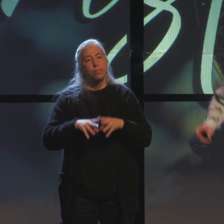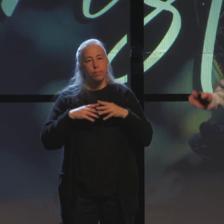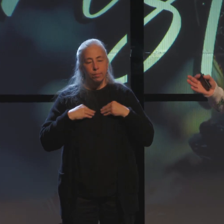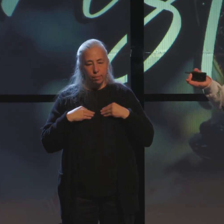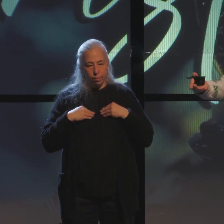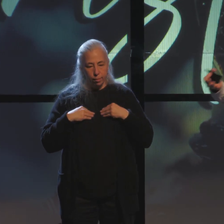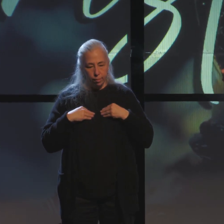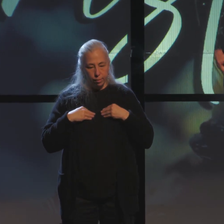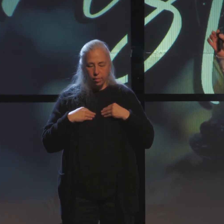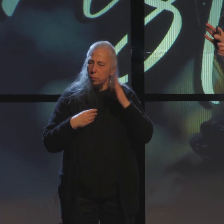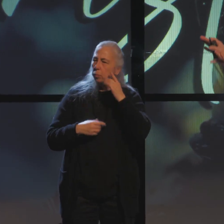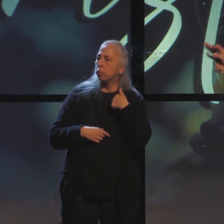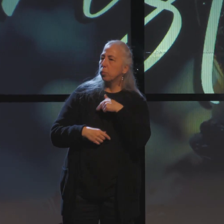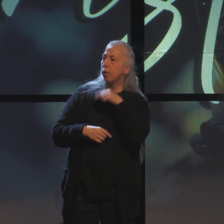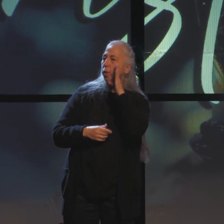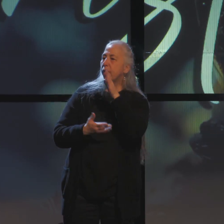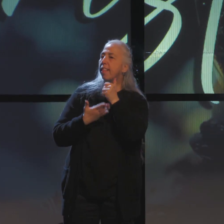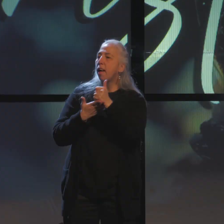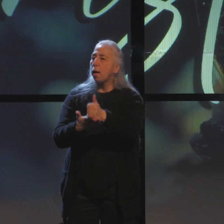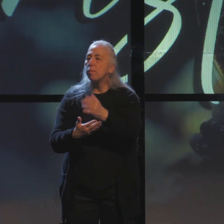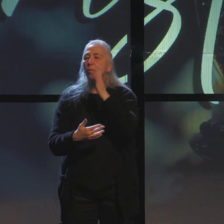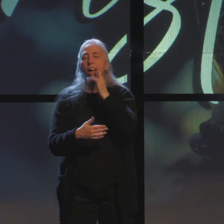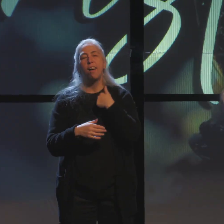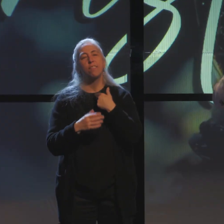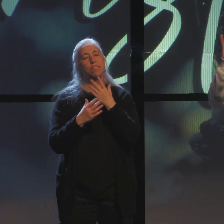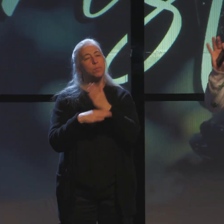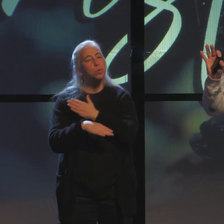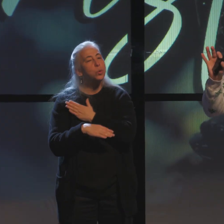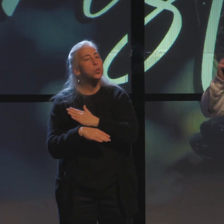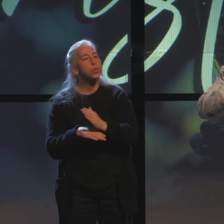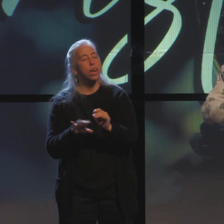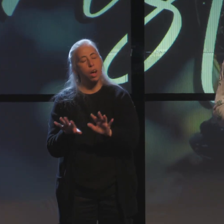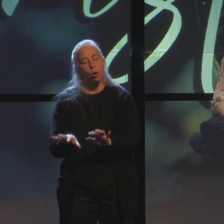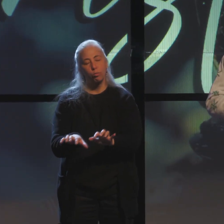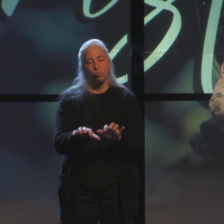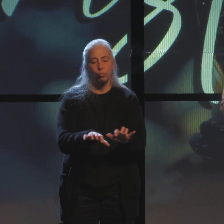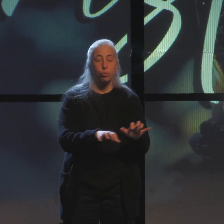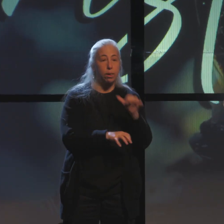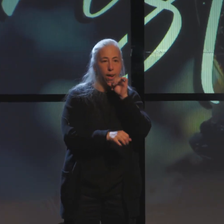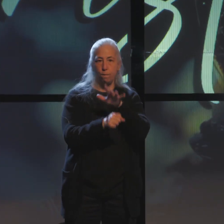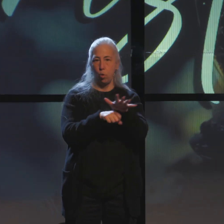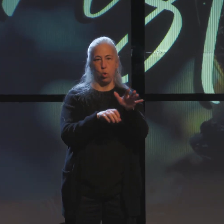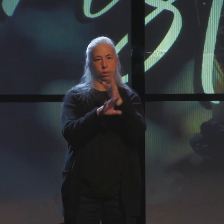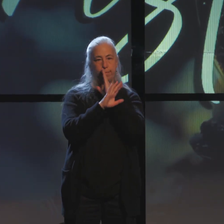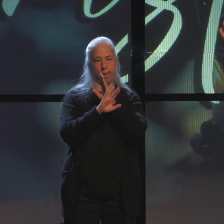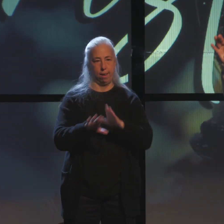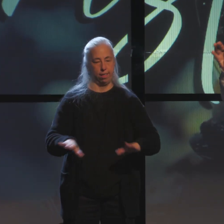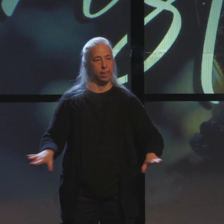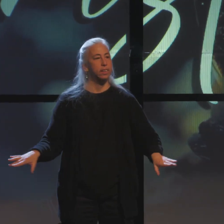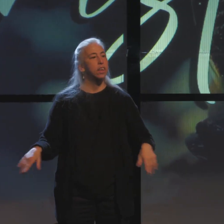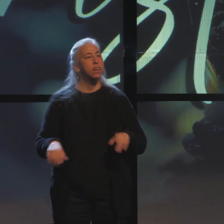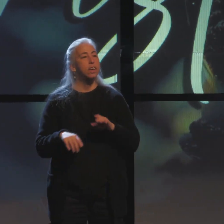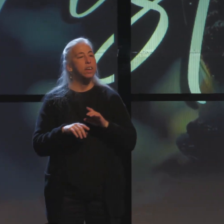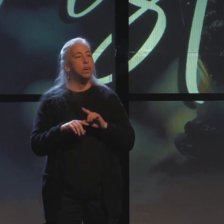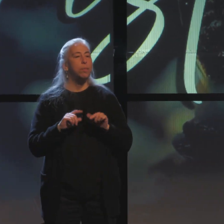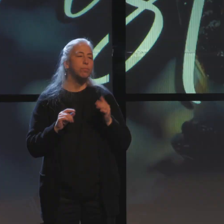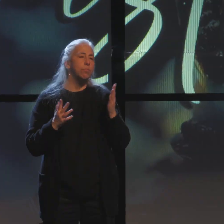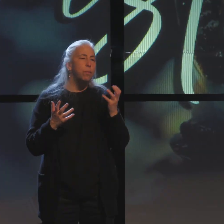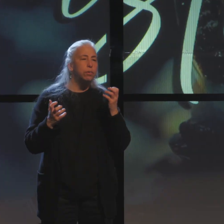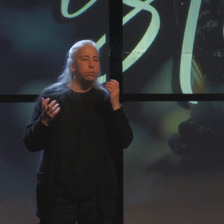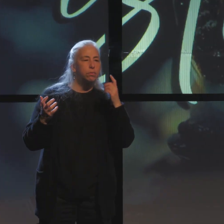So we're going to help you. We're going to have some soft music. Won't be fully silent. But I just want to encourage you to close your eyes for a